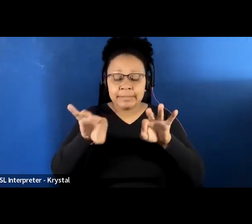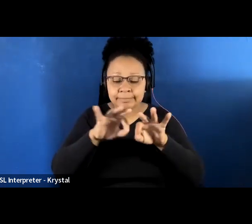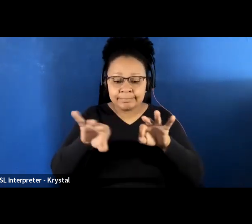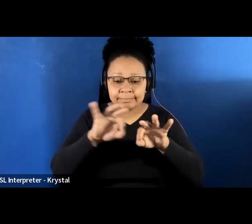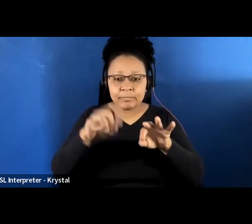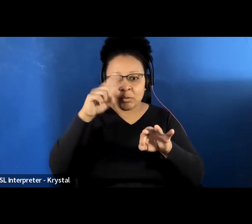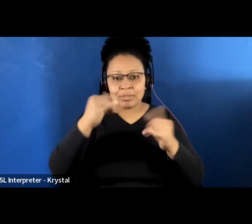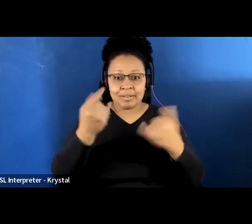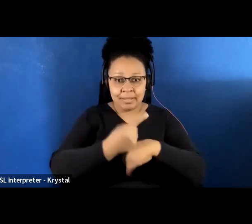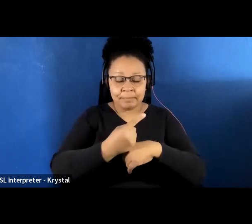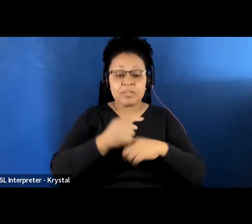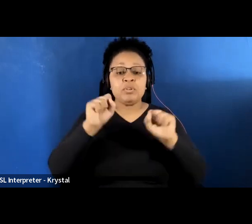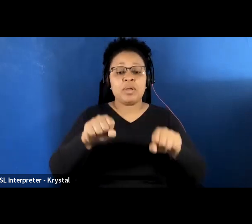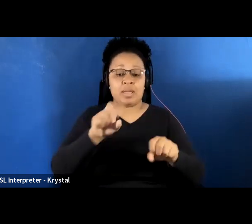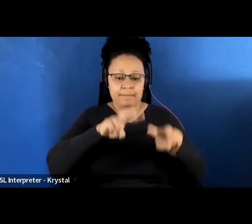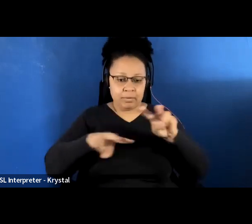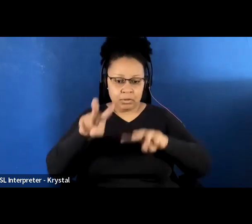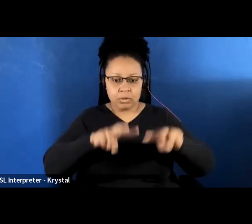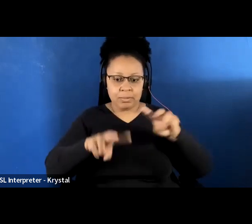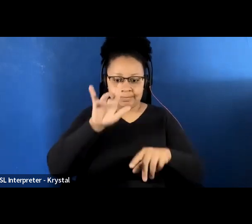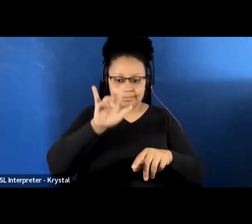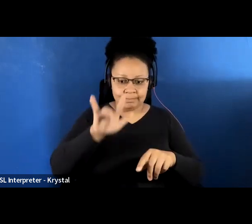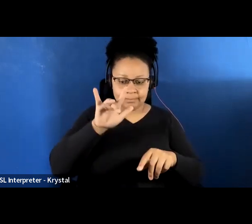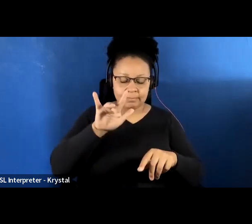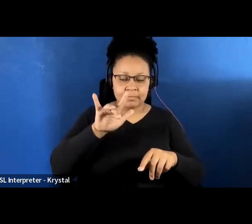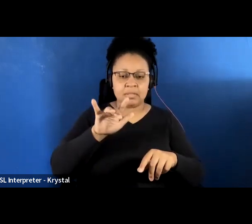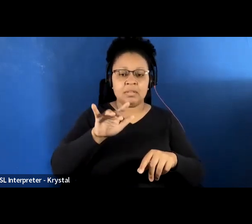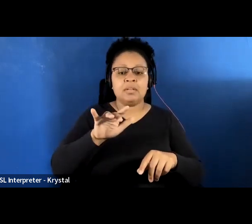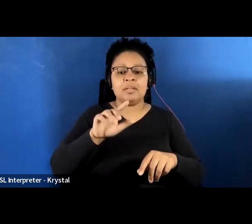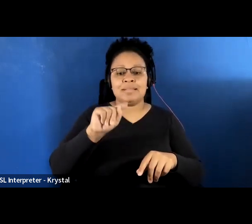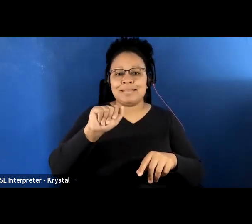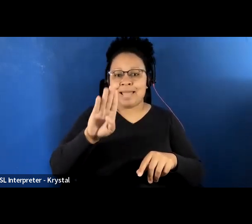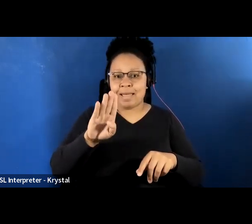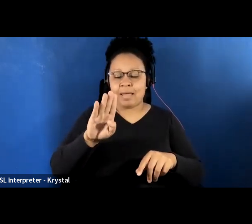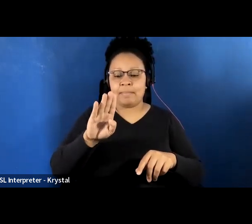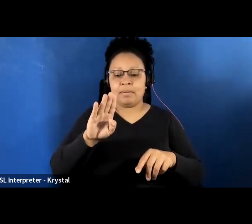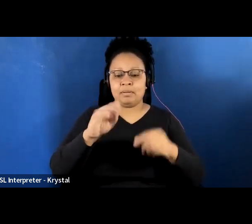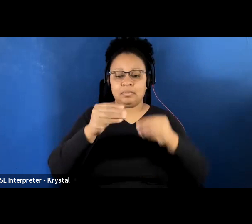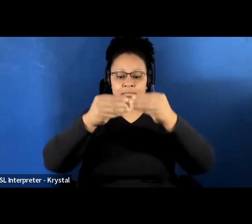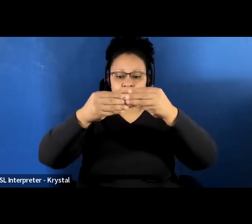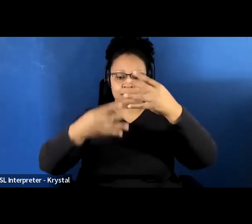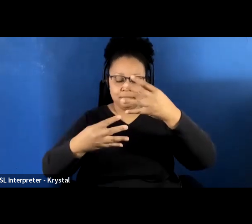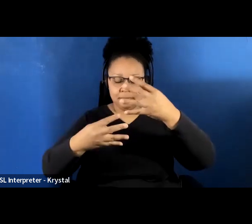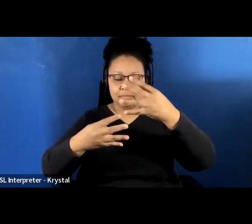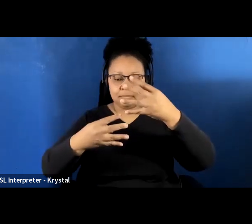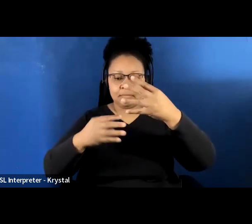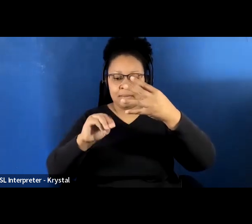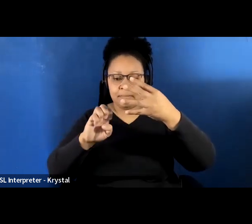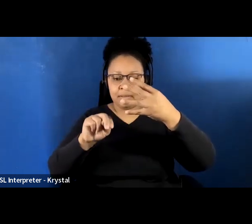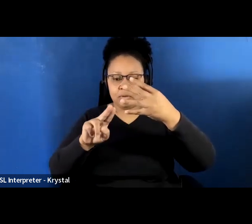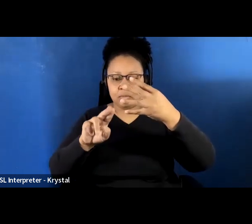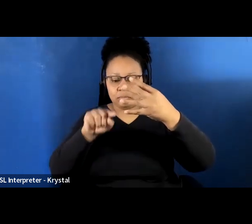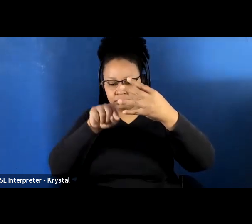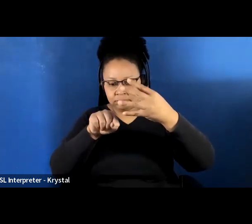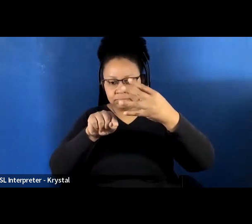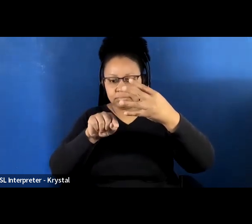can view the captioning by selecting the closed captioning tab on the menu bar. For sign language interpreting, you can